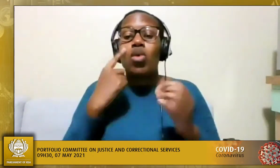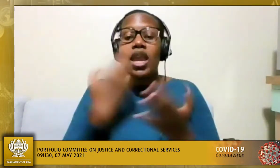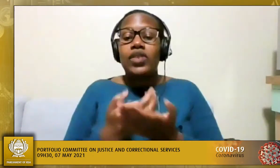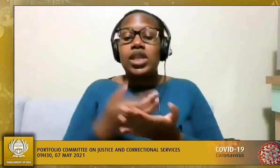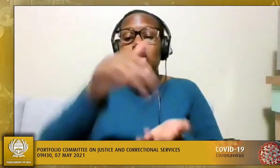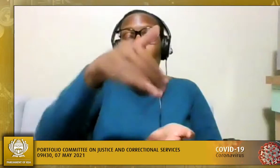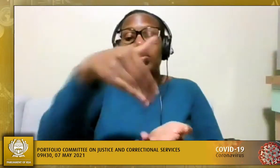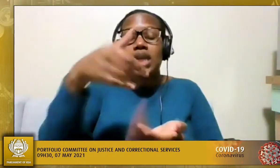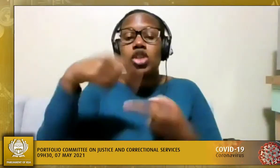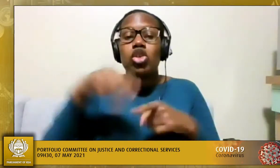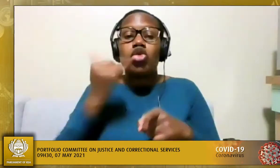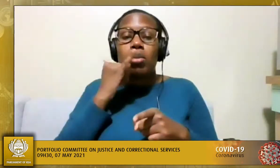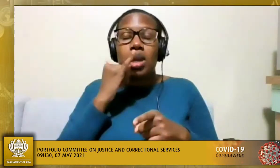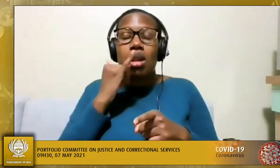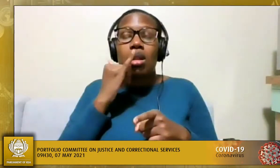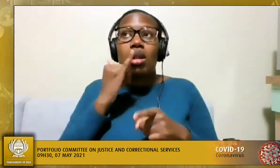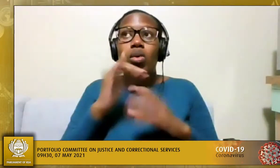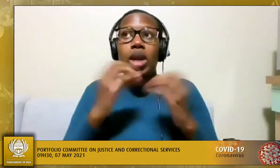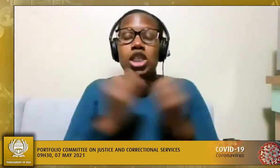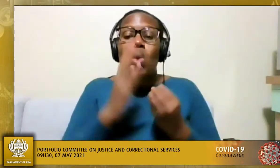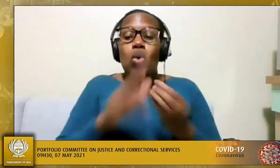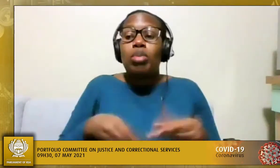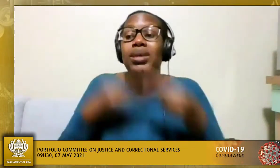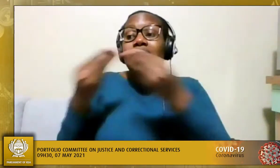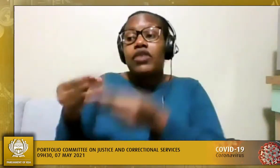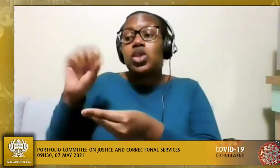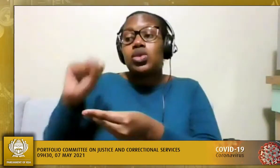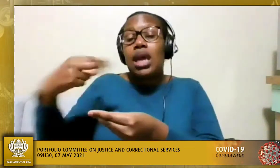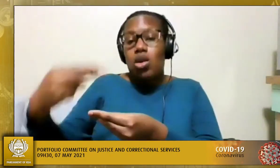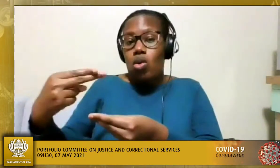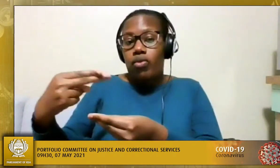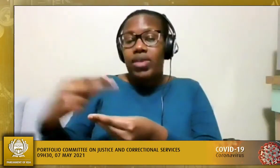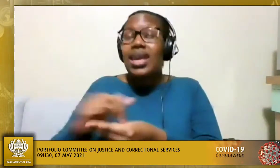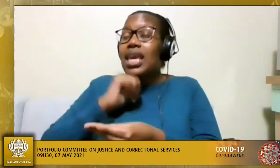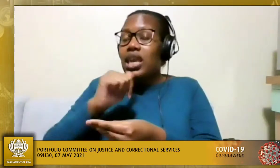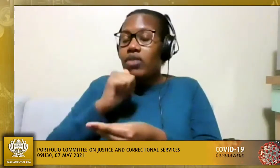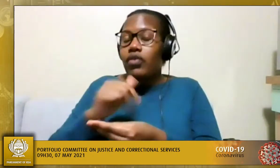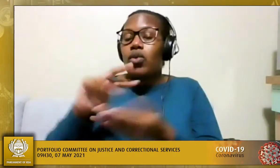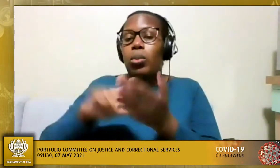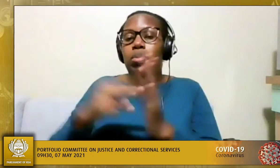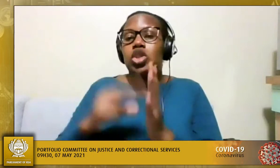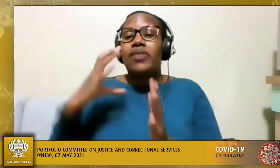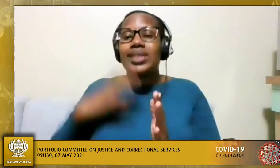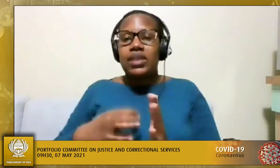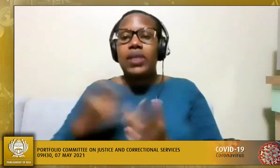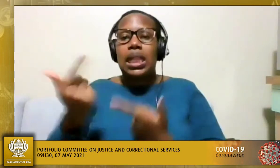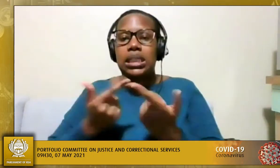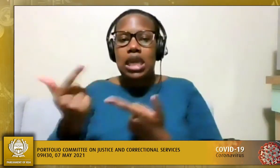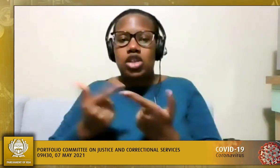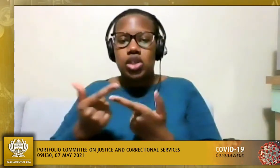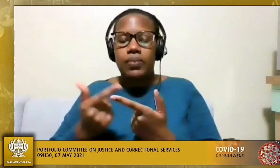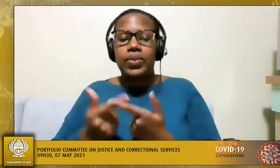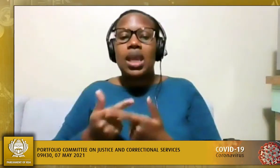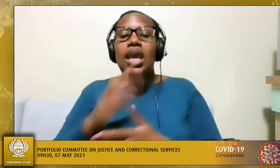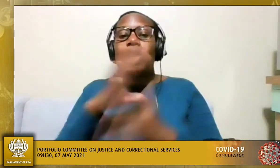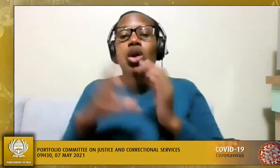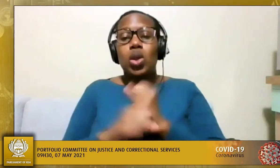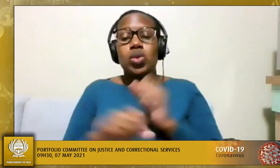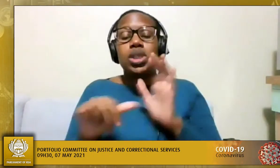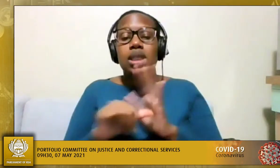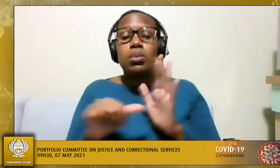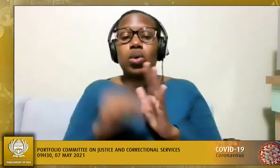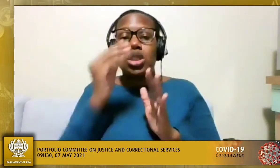investigation would be diverged to steinhoff even for the purpose of civil litigation and in conclusion it's important to know